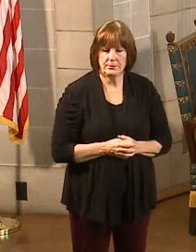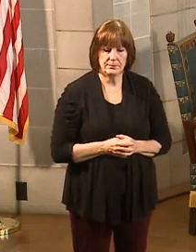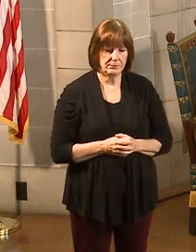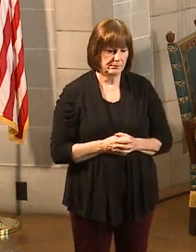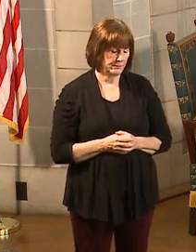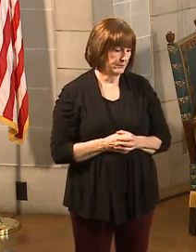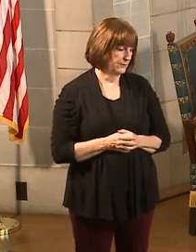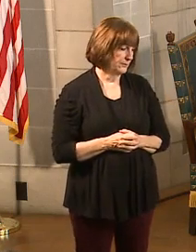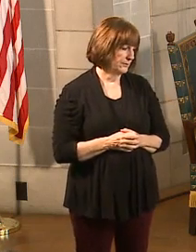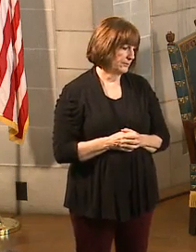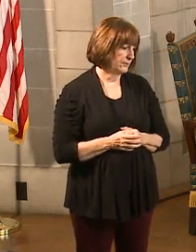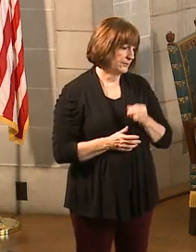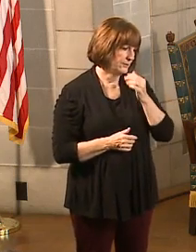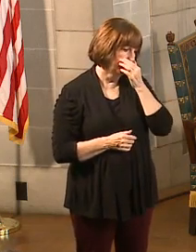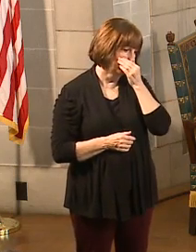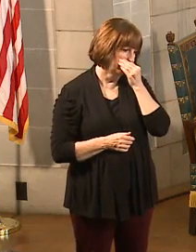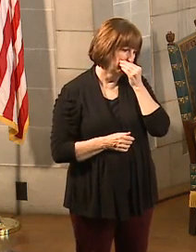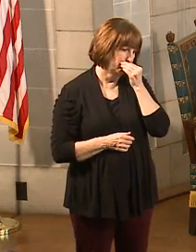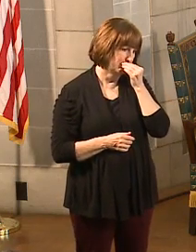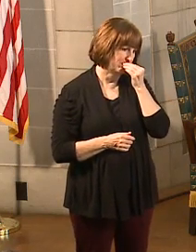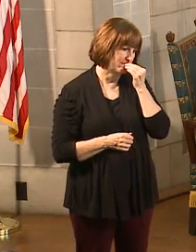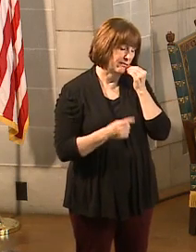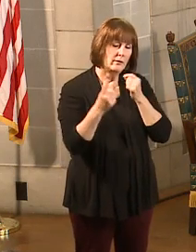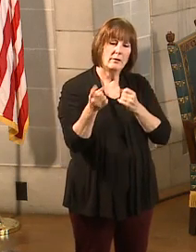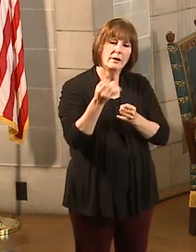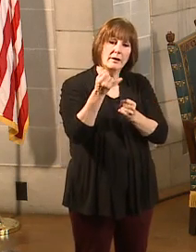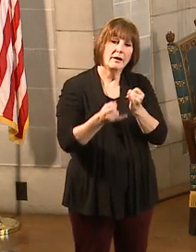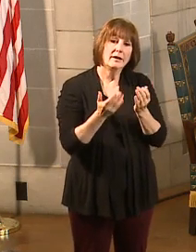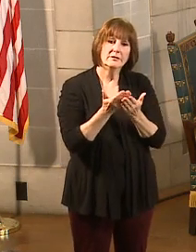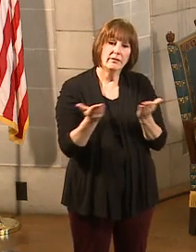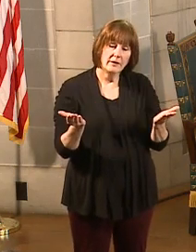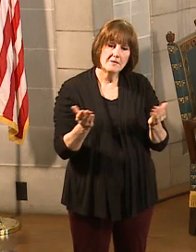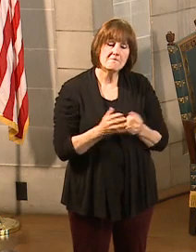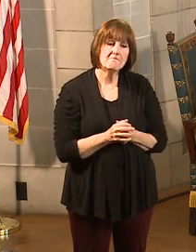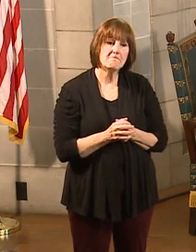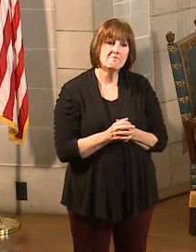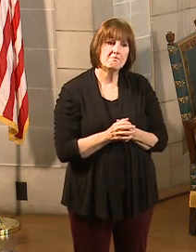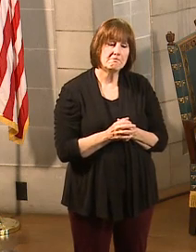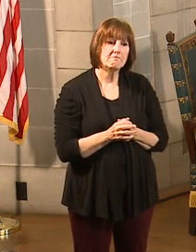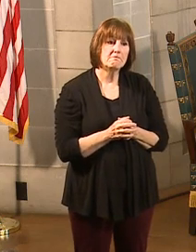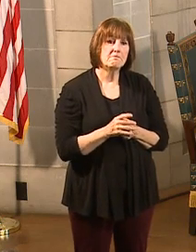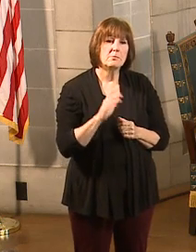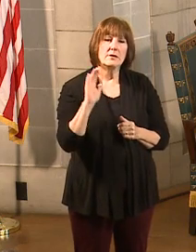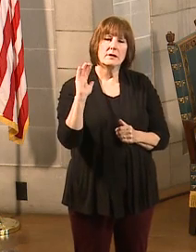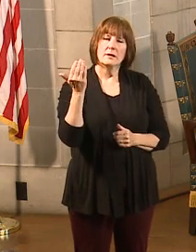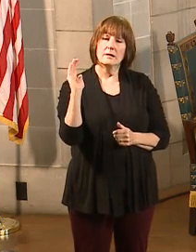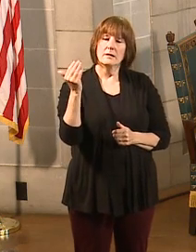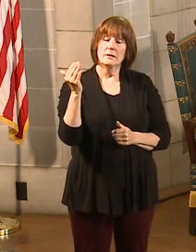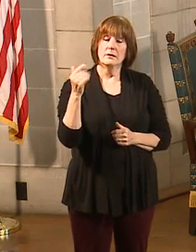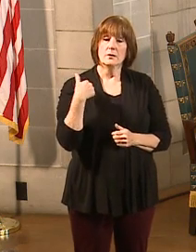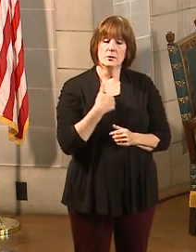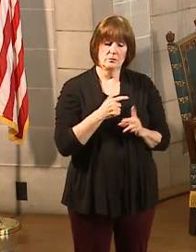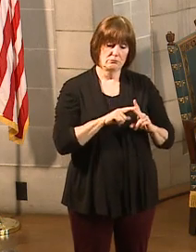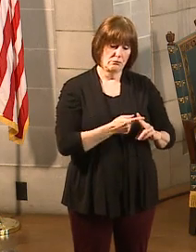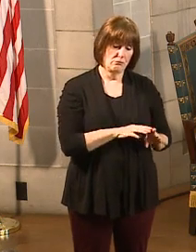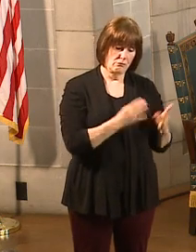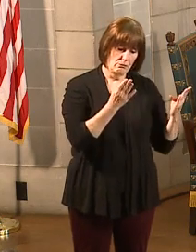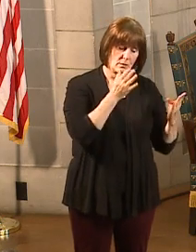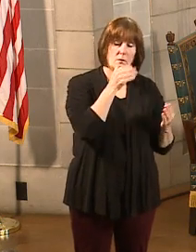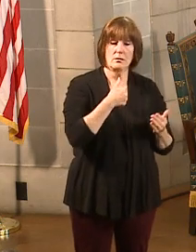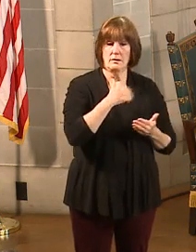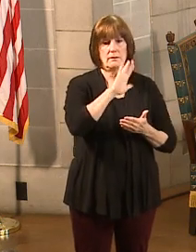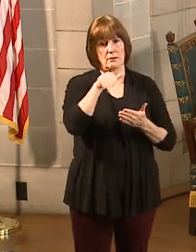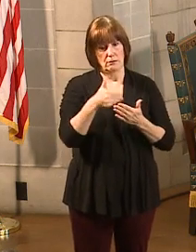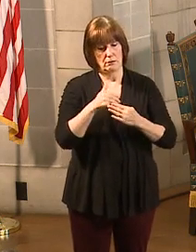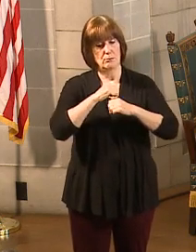possibly can. One last thing, I'd be remiss. We have, it appears anyway, as we start out, we're going to have all the